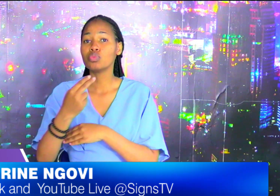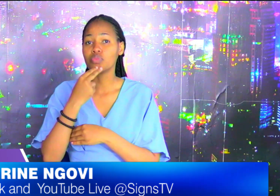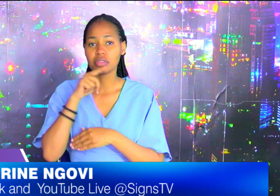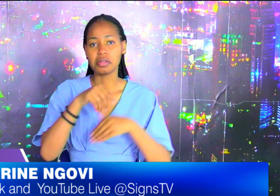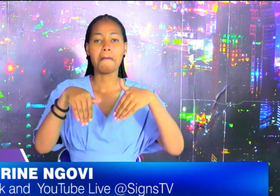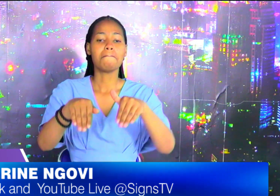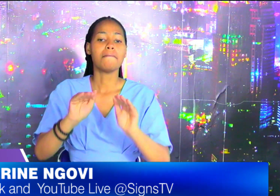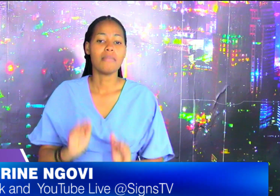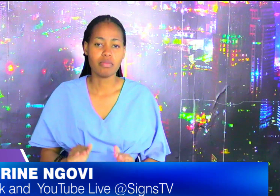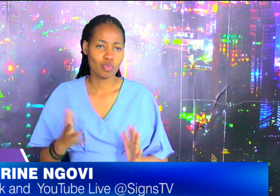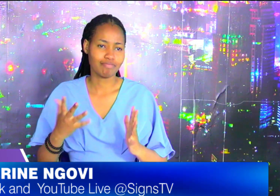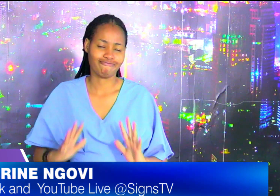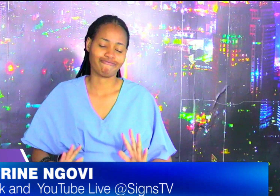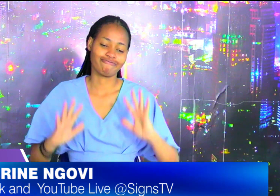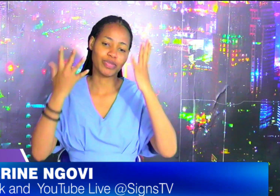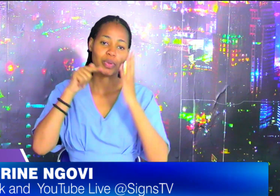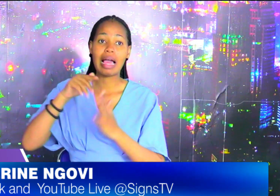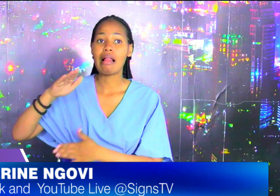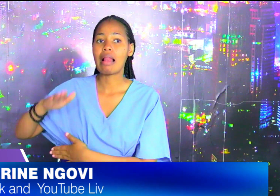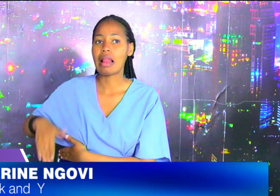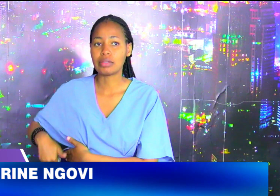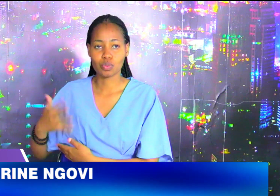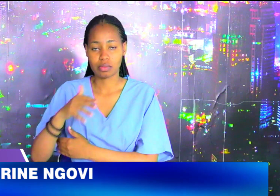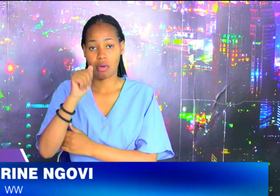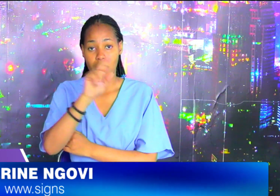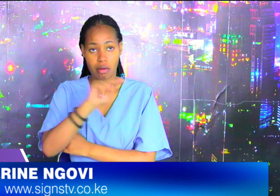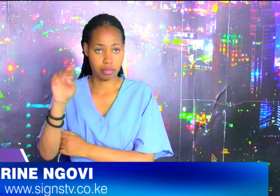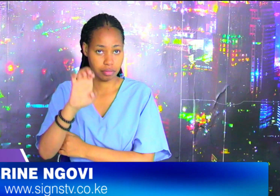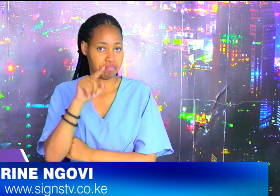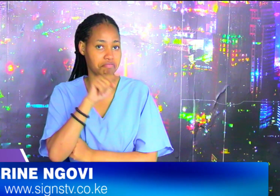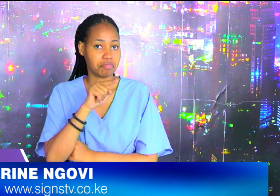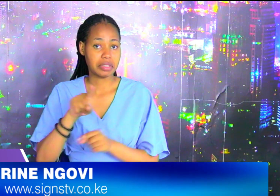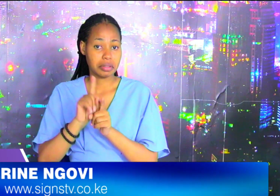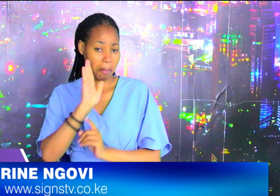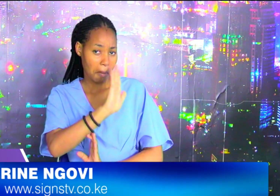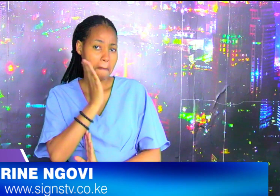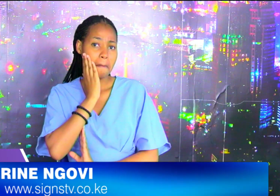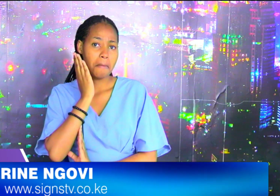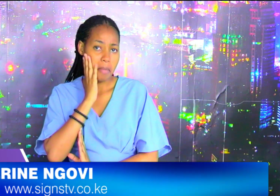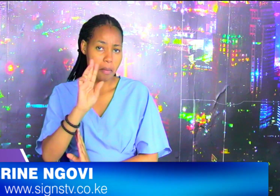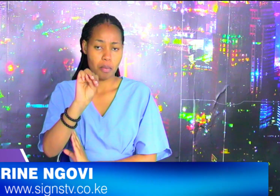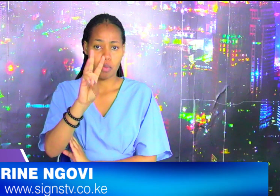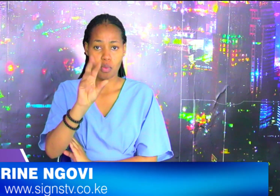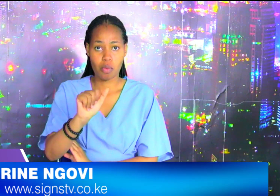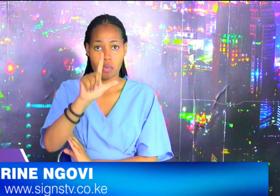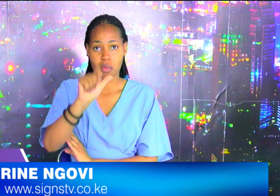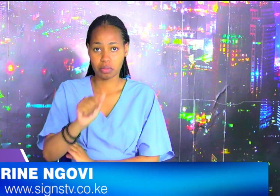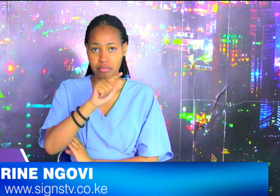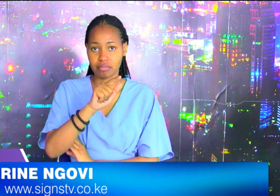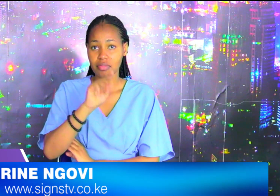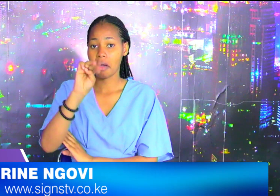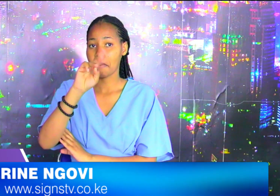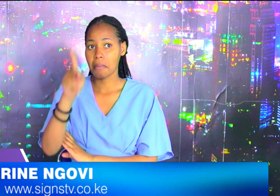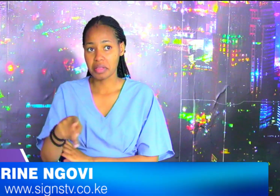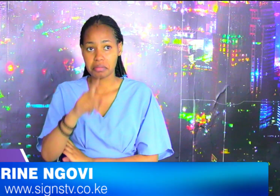on Tuesday at the burial ceremony of the late Anne Musau, who is the mother